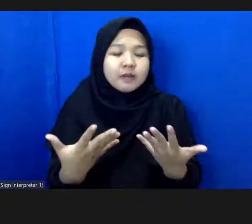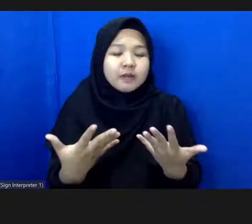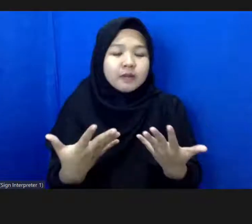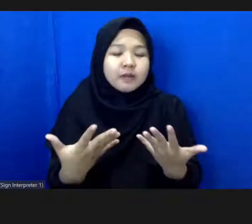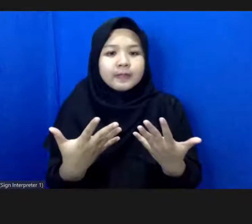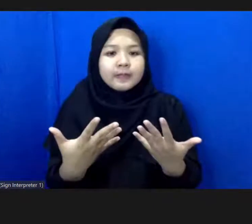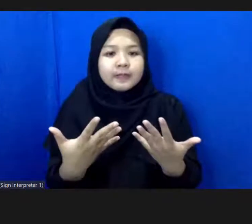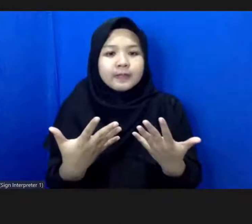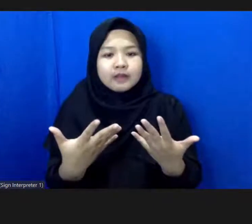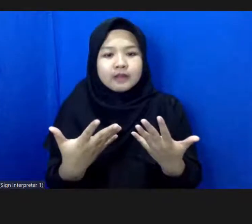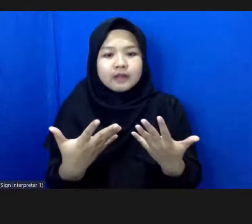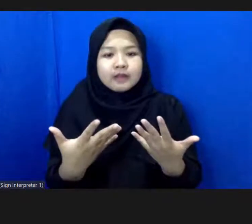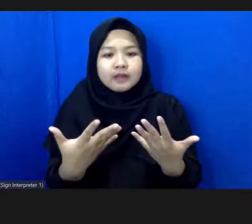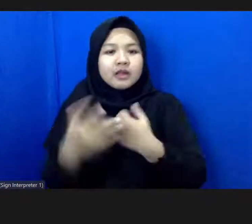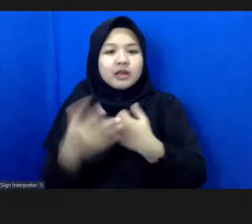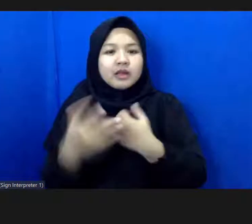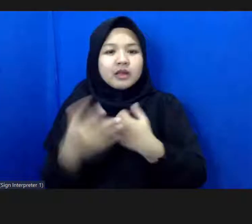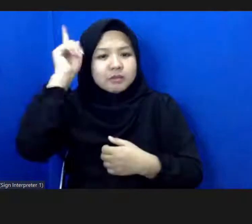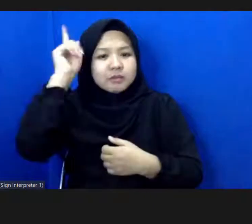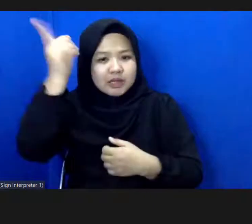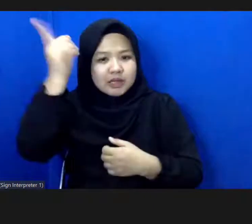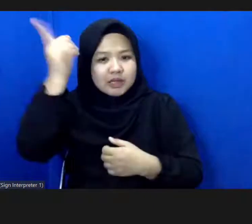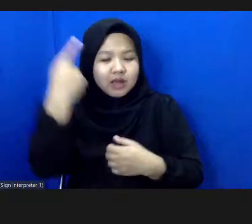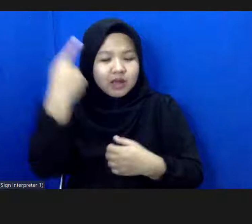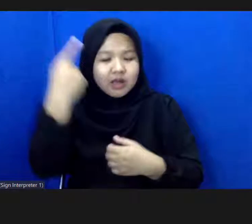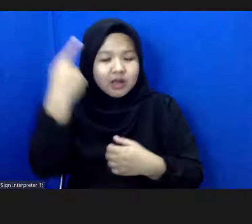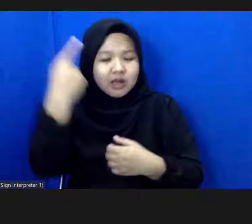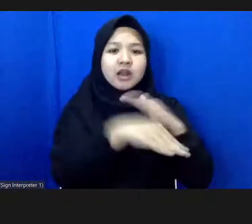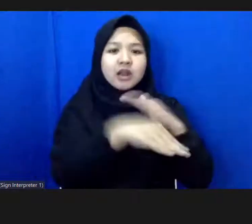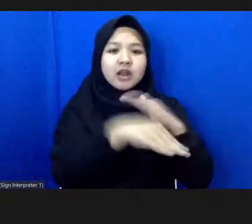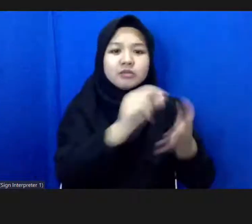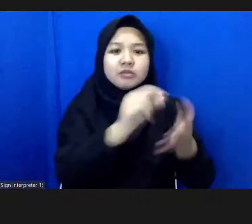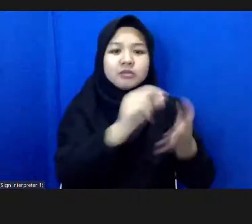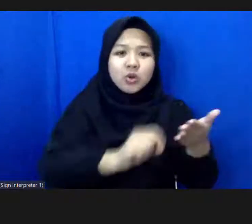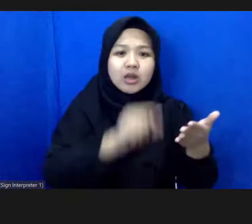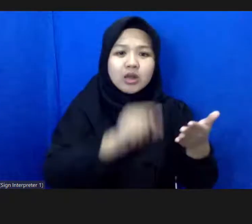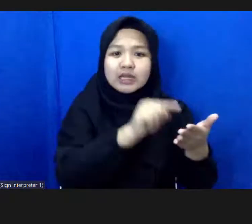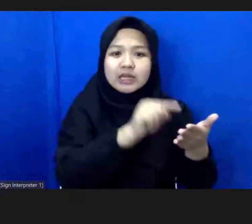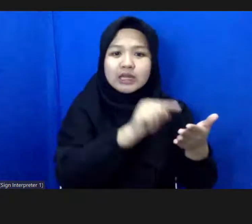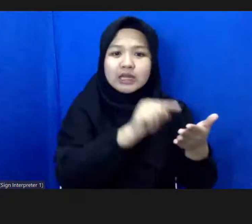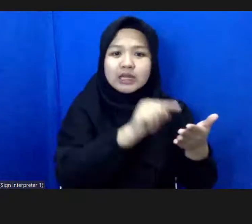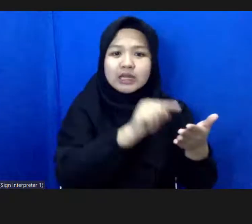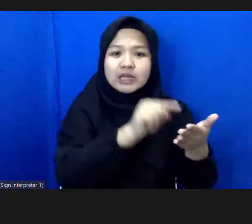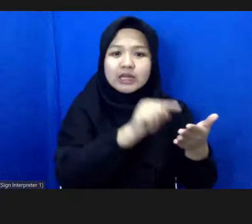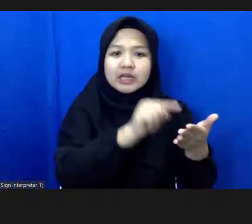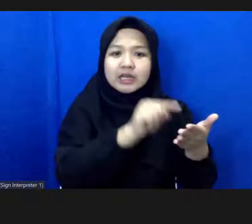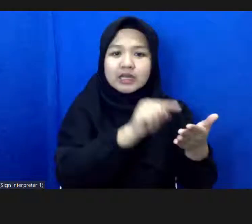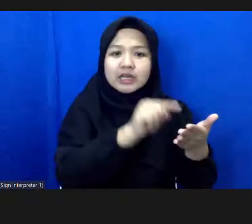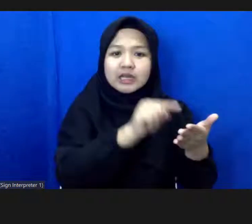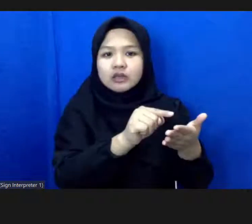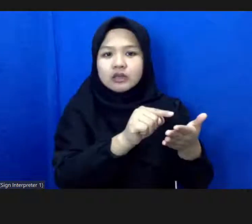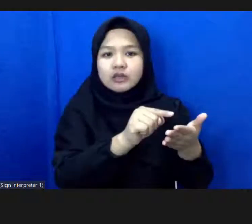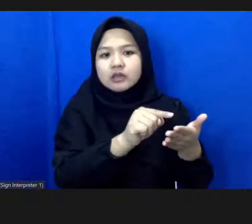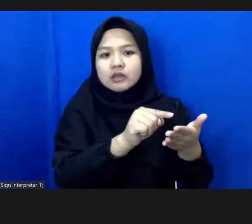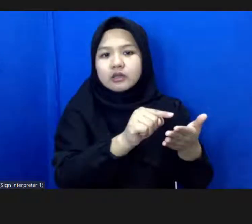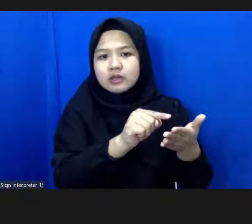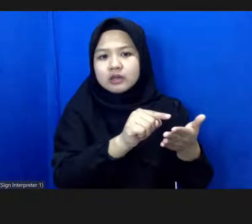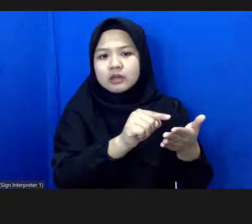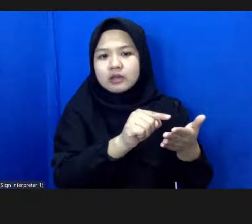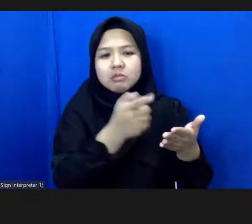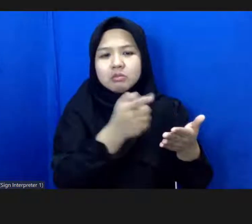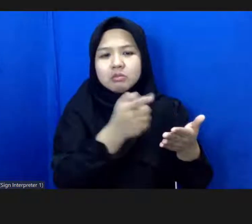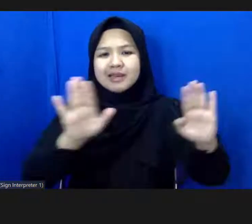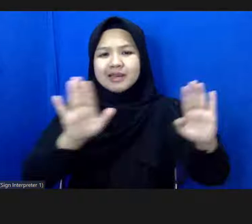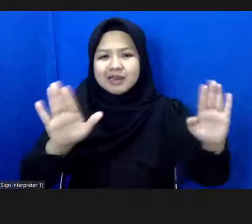environment within the schools, like be it let's say less lightened area or a kind